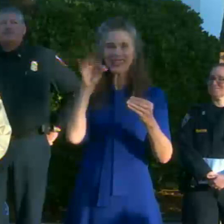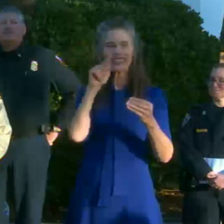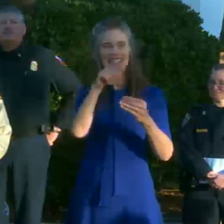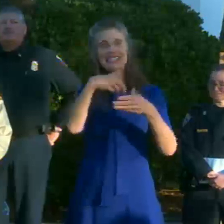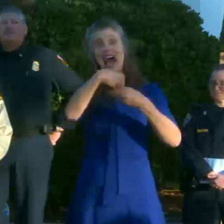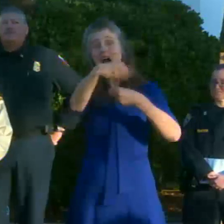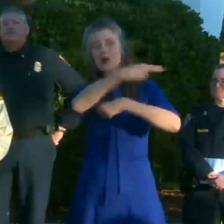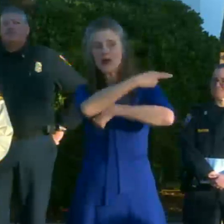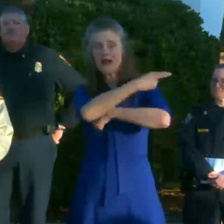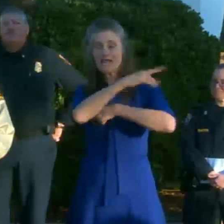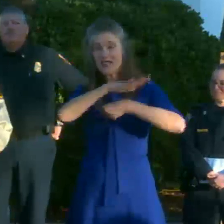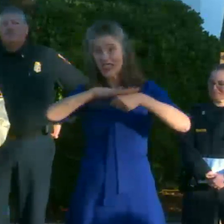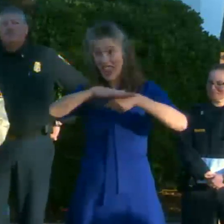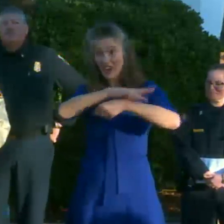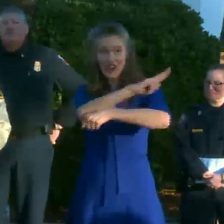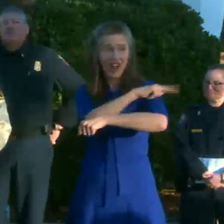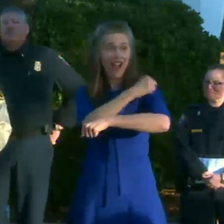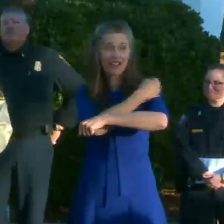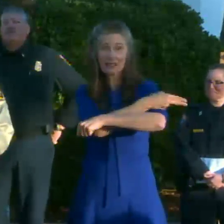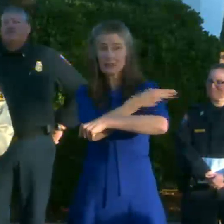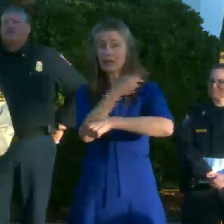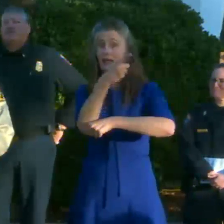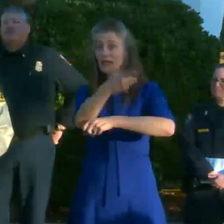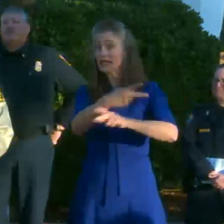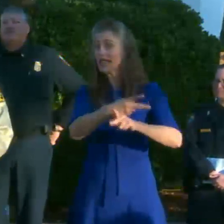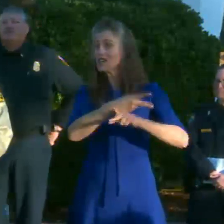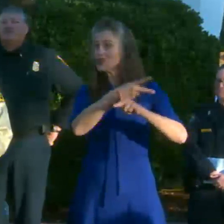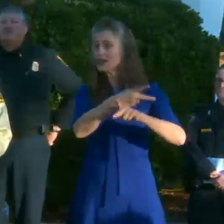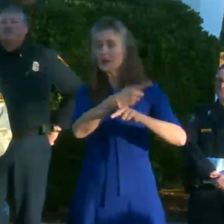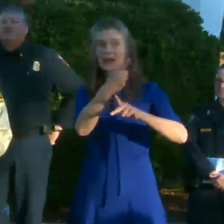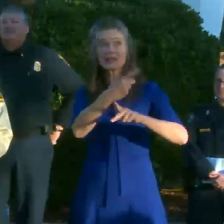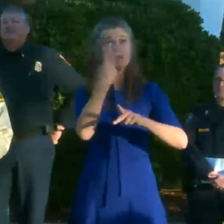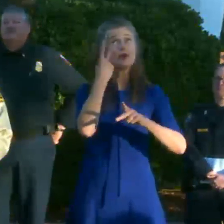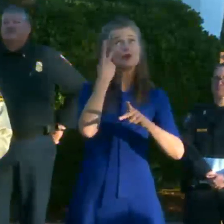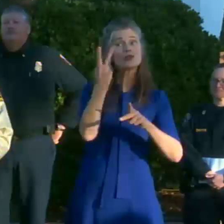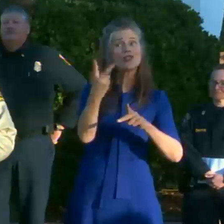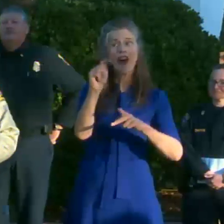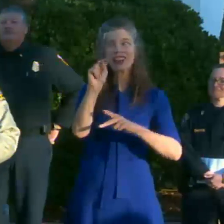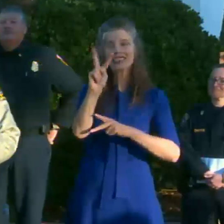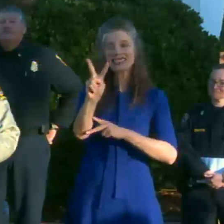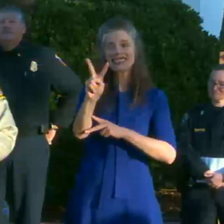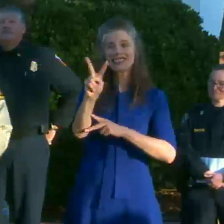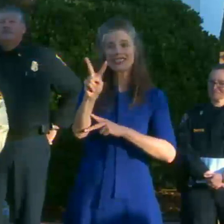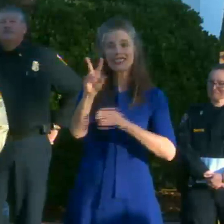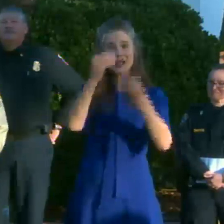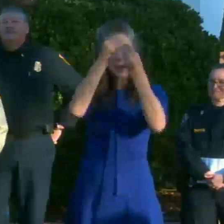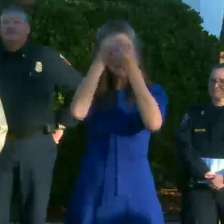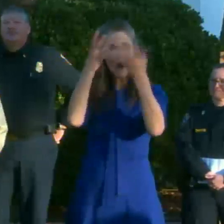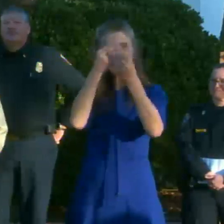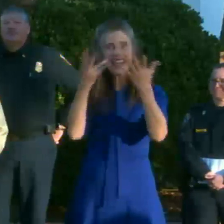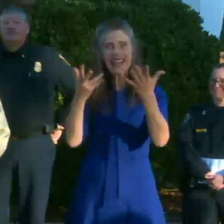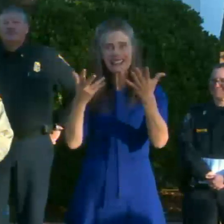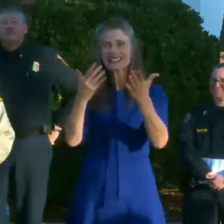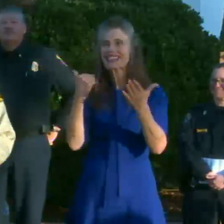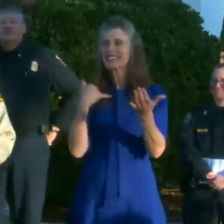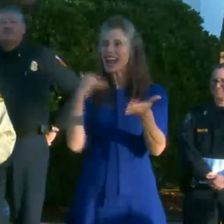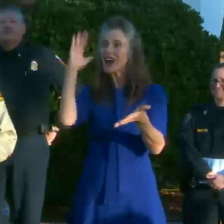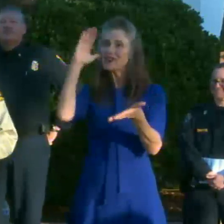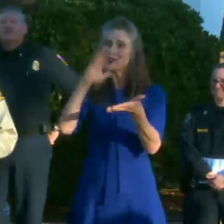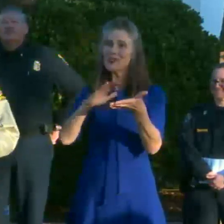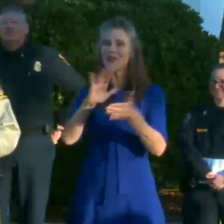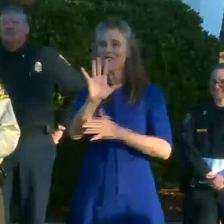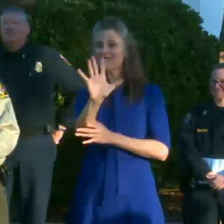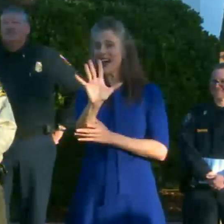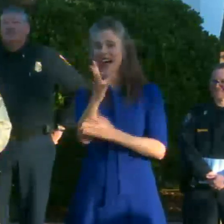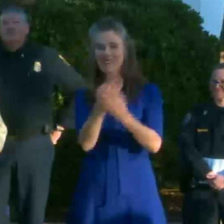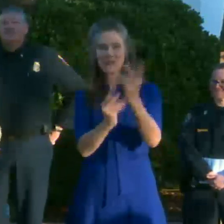treated, and somebody watching this broadcast was able to get that information to us. So our missing list is now down to 5